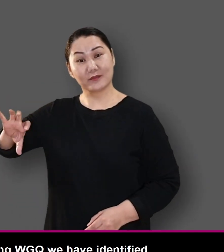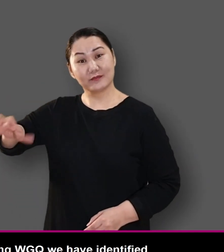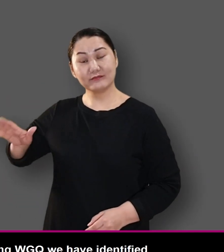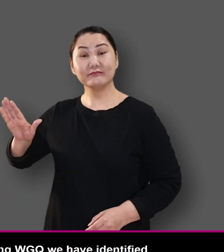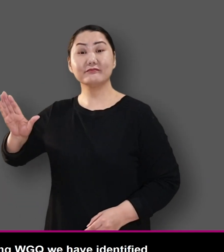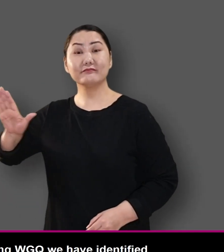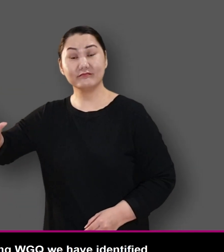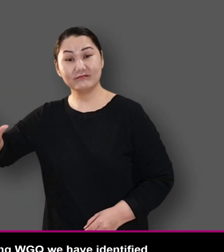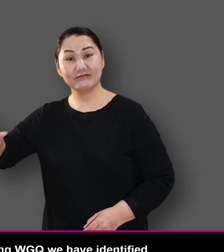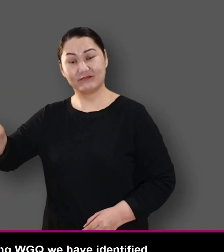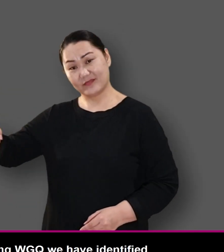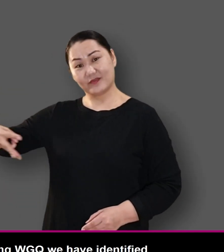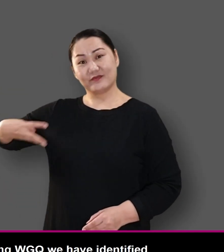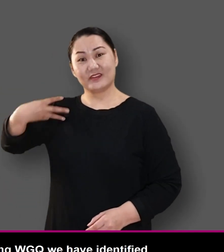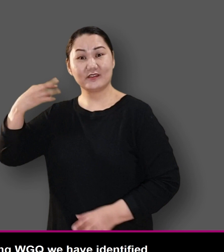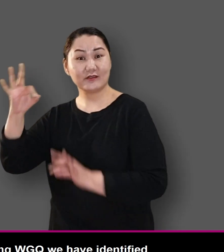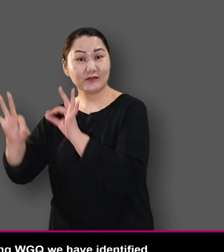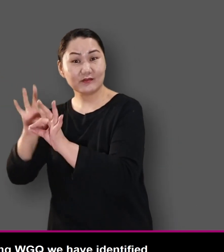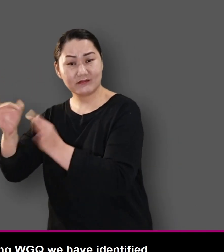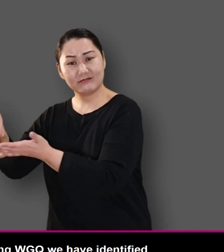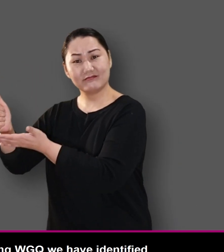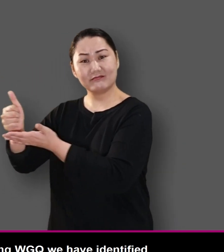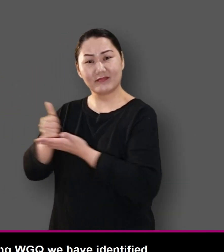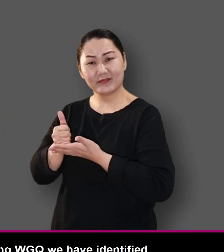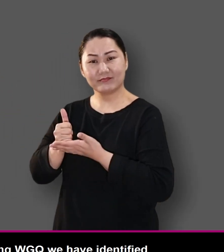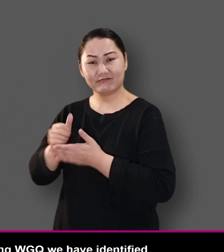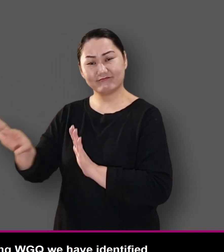In Nepal, through using WGQ, we have identified